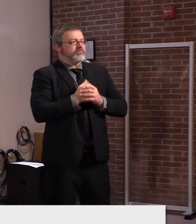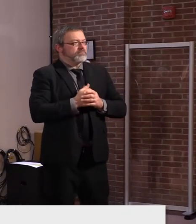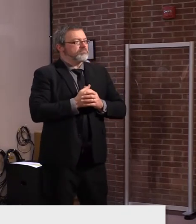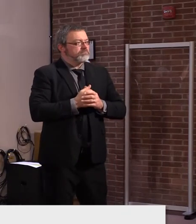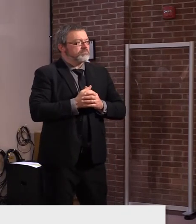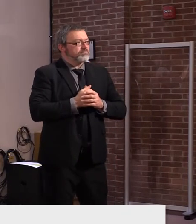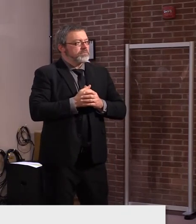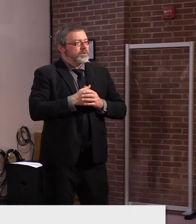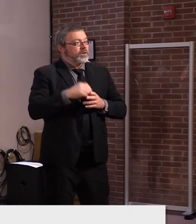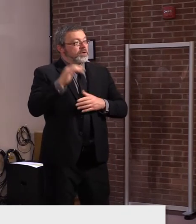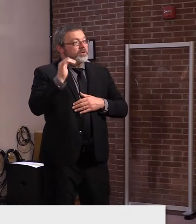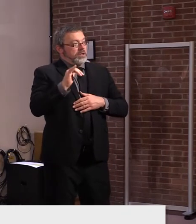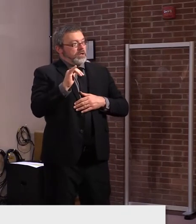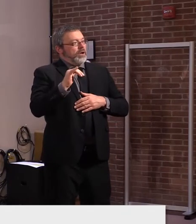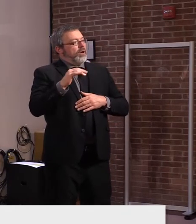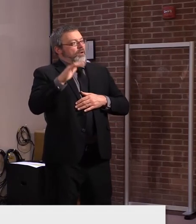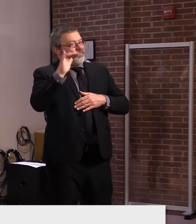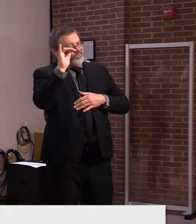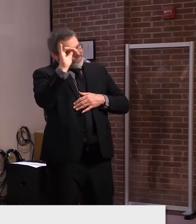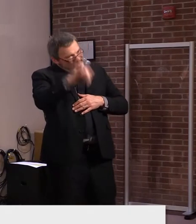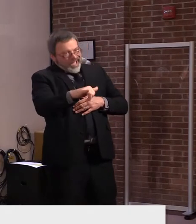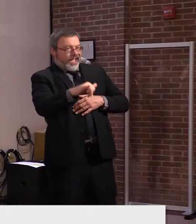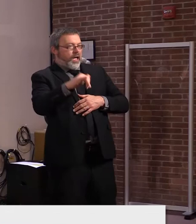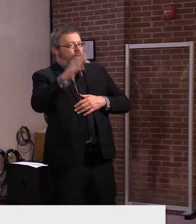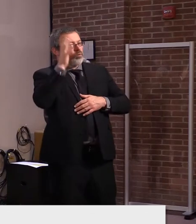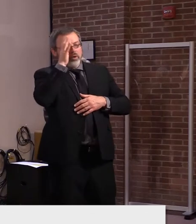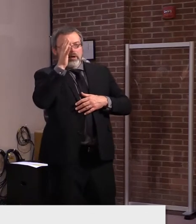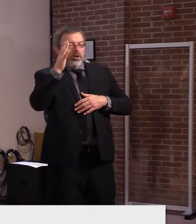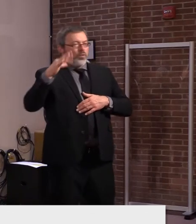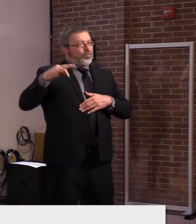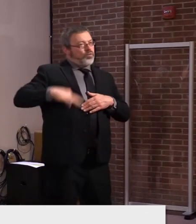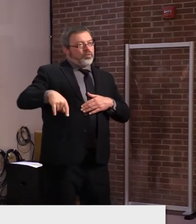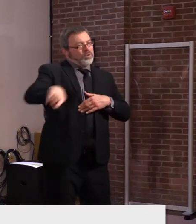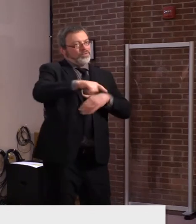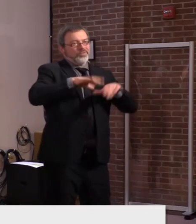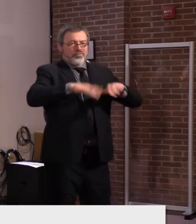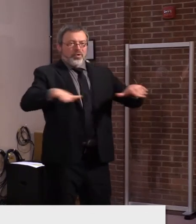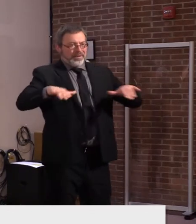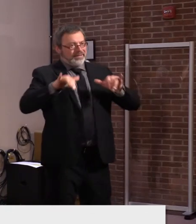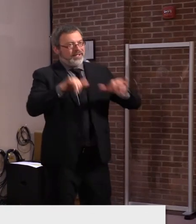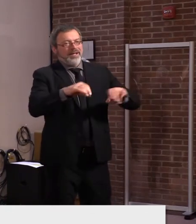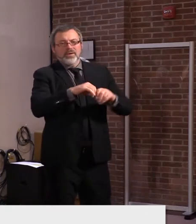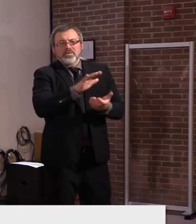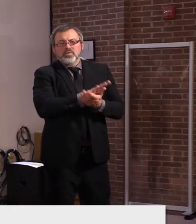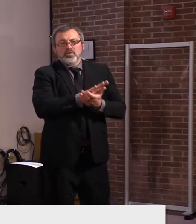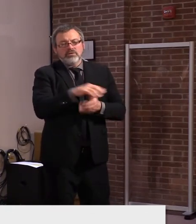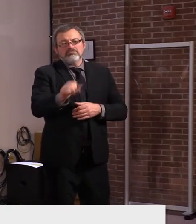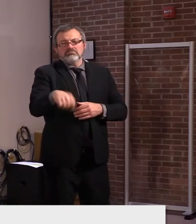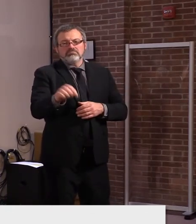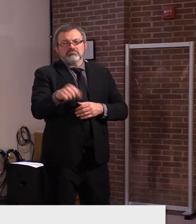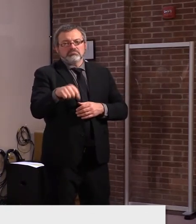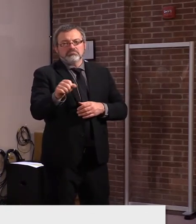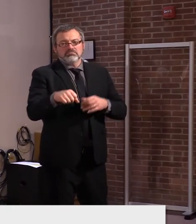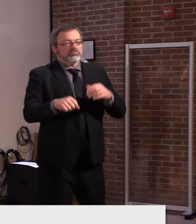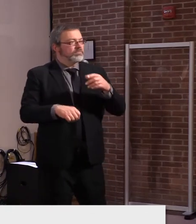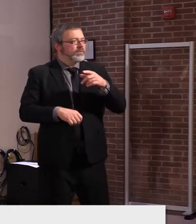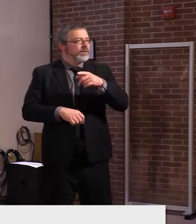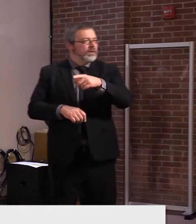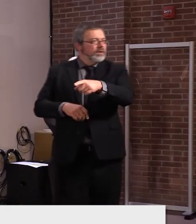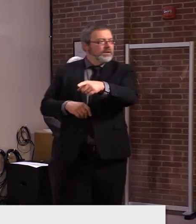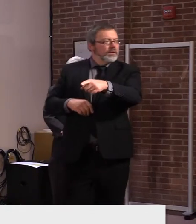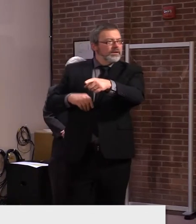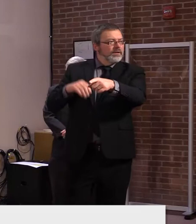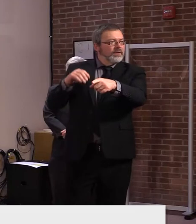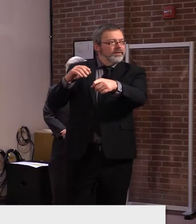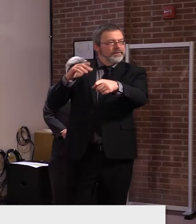So we have to work hard to figure these things out, and it's going to be a state and local partnership to do that. Can we say a couple of weeks before the end of the month? Yeah, I would